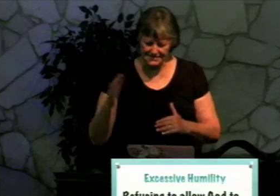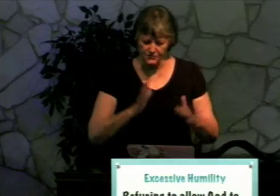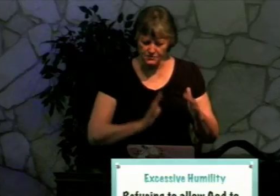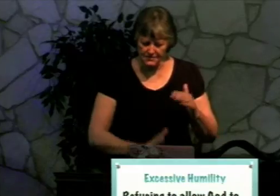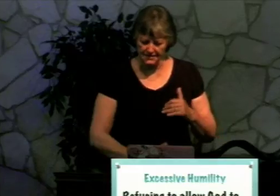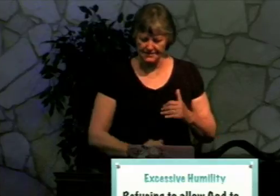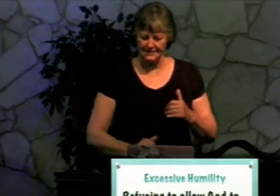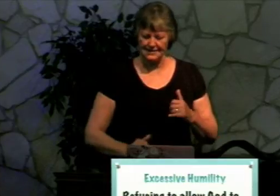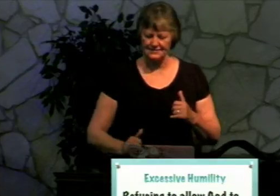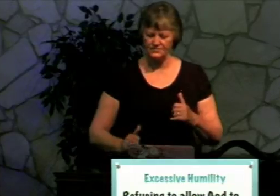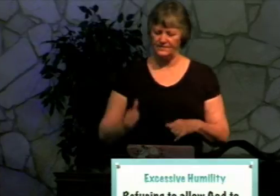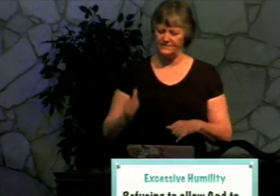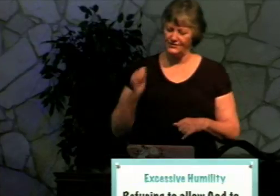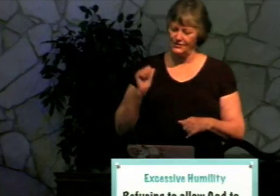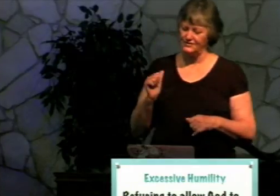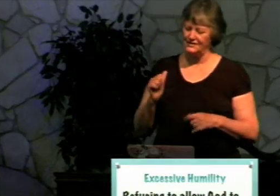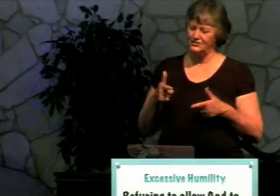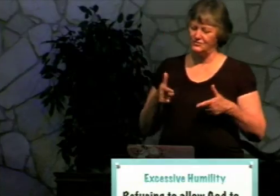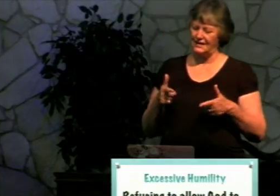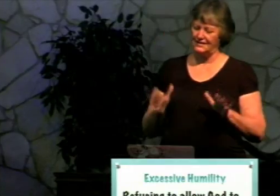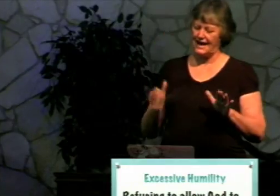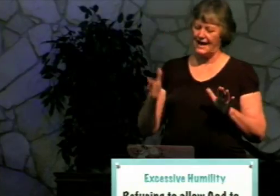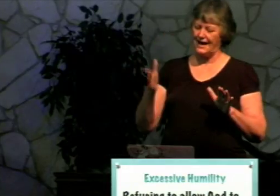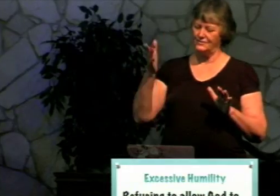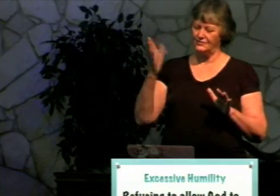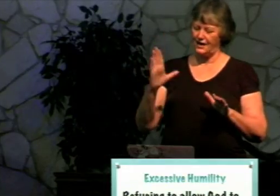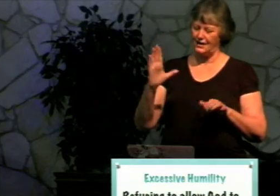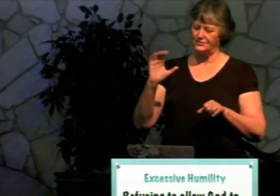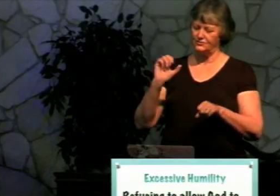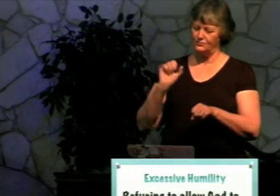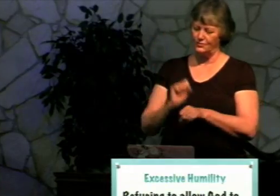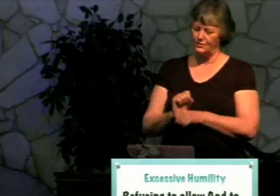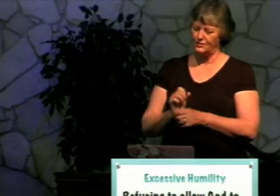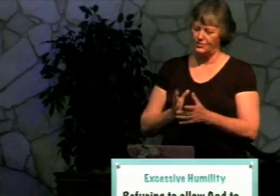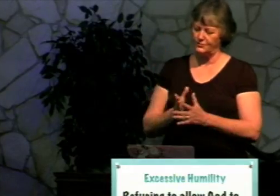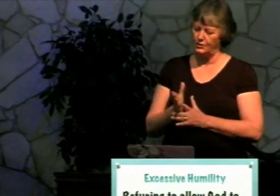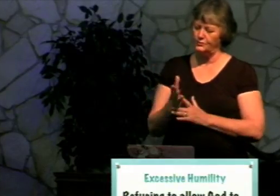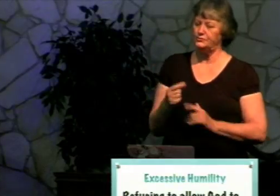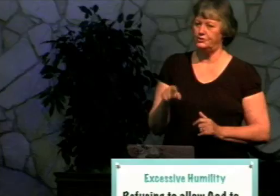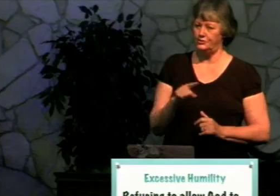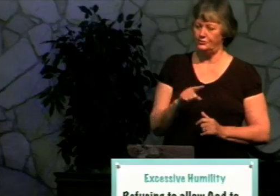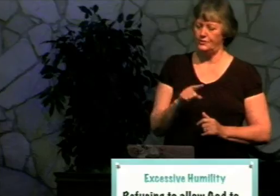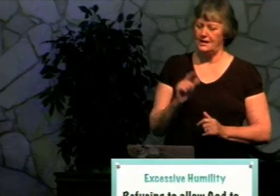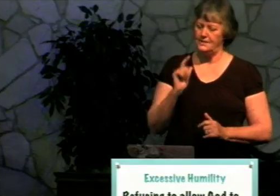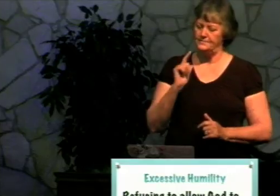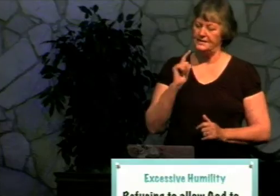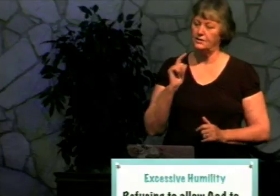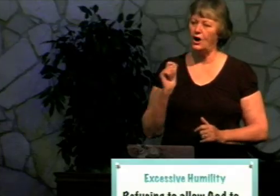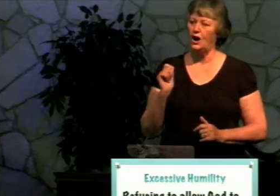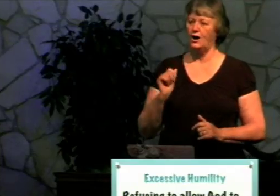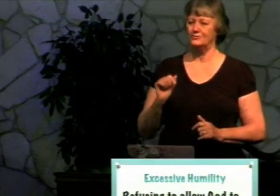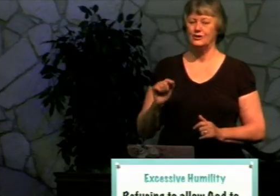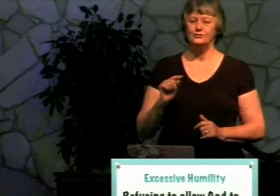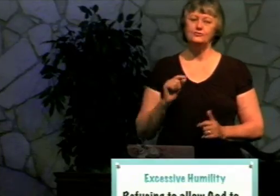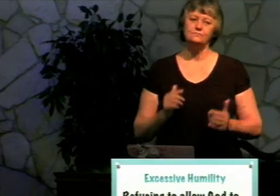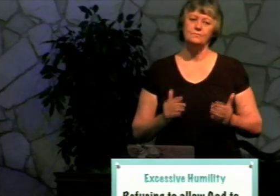Excessive humility is refusing to allow God to work through you because you